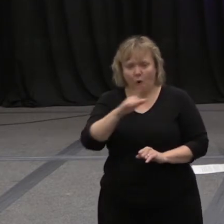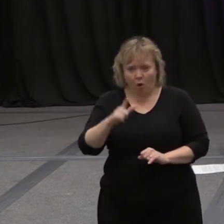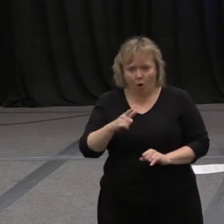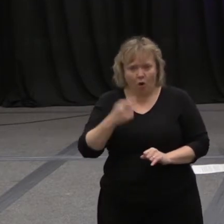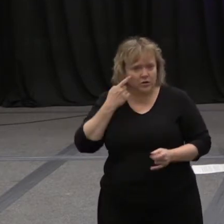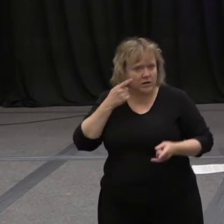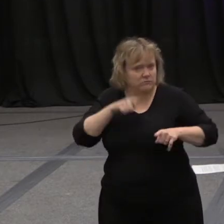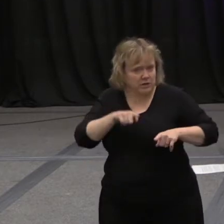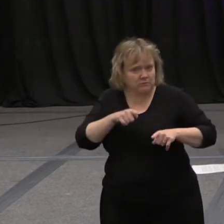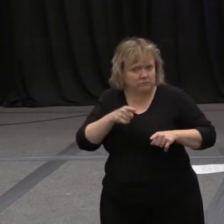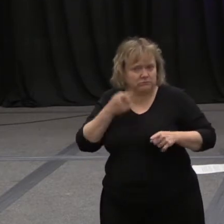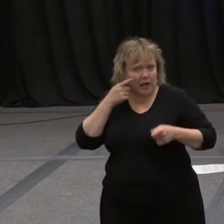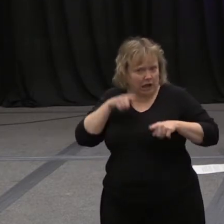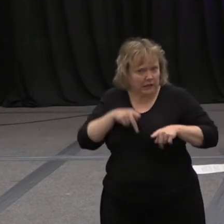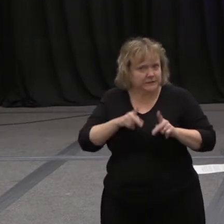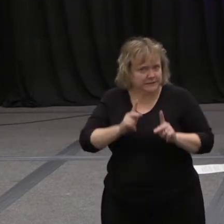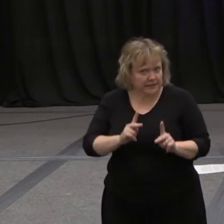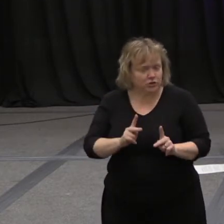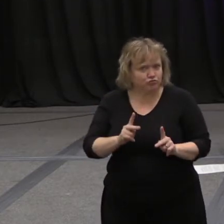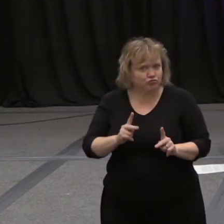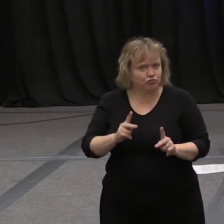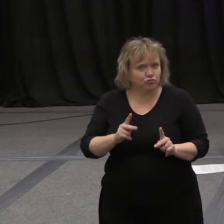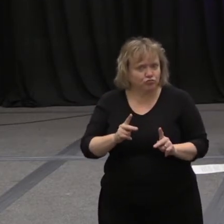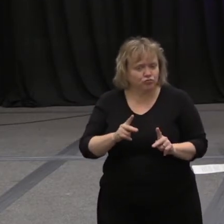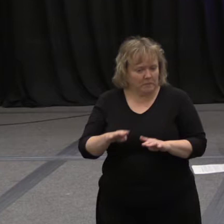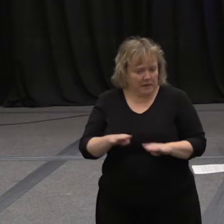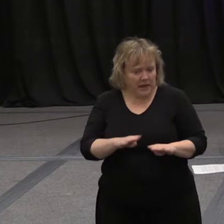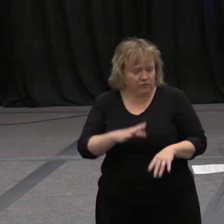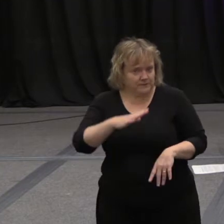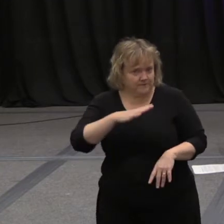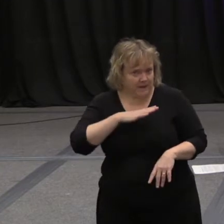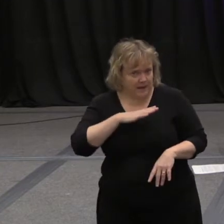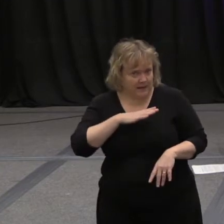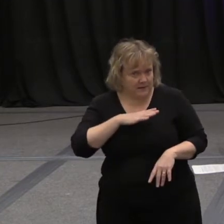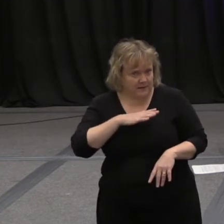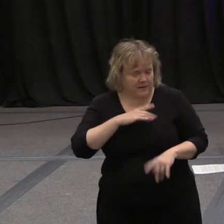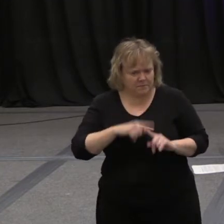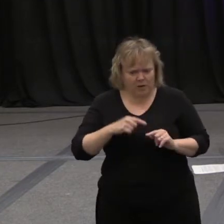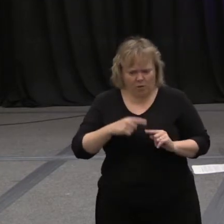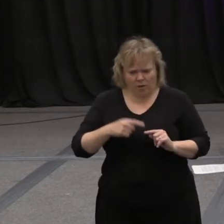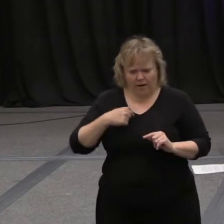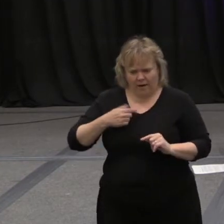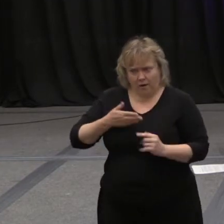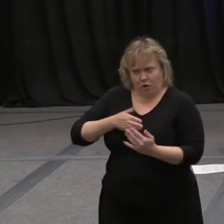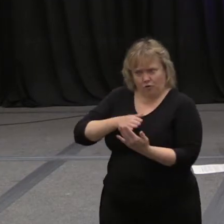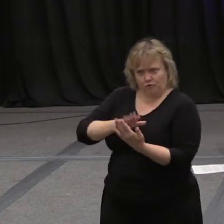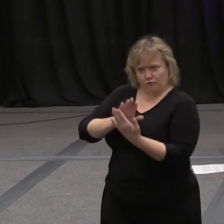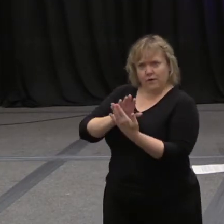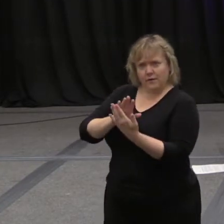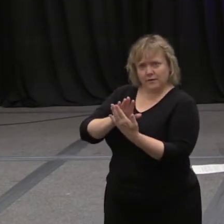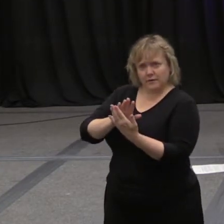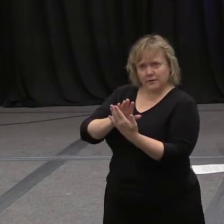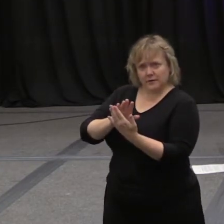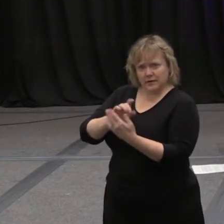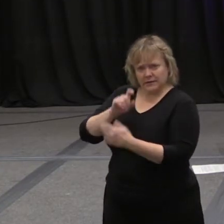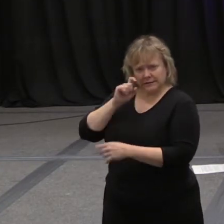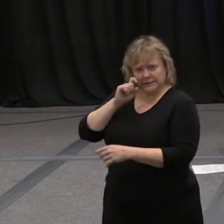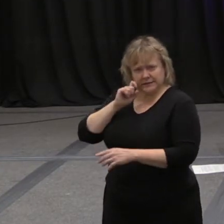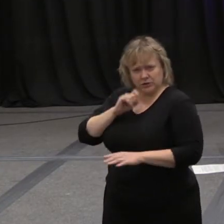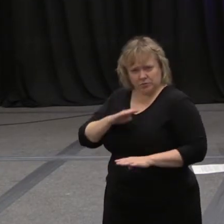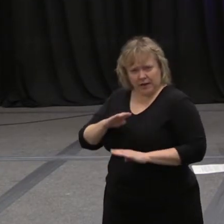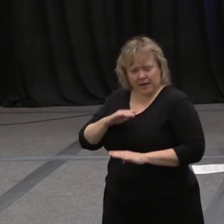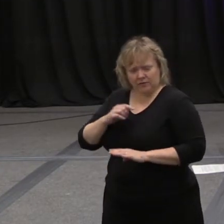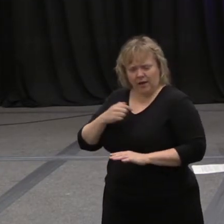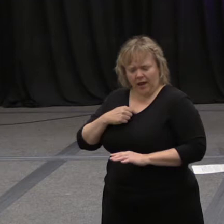okay. Versus how I really felt about when I confronted consensual behavior. But recognizing that if the